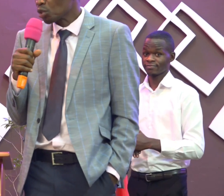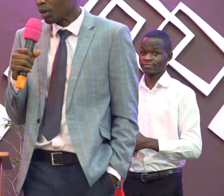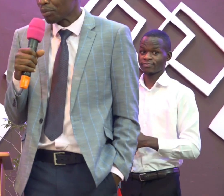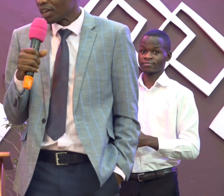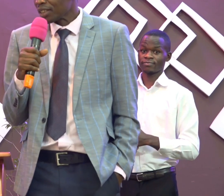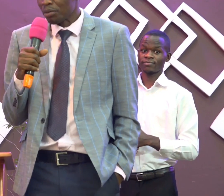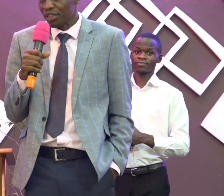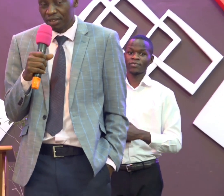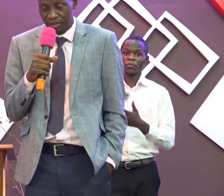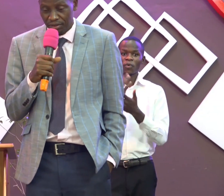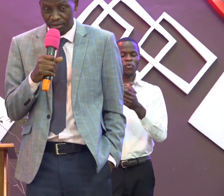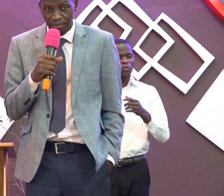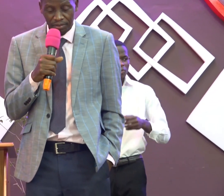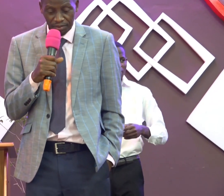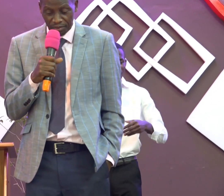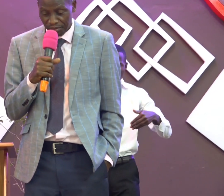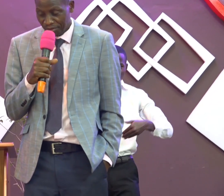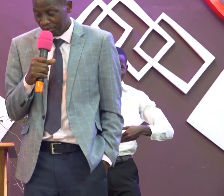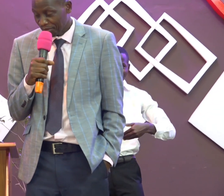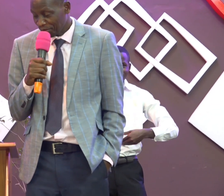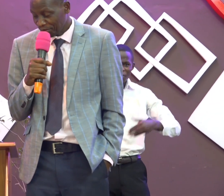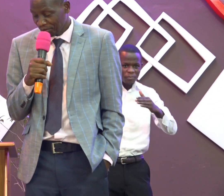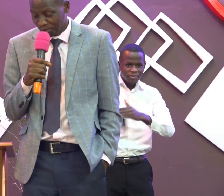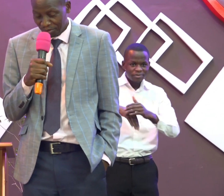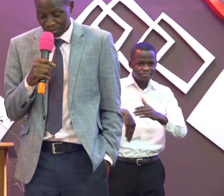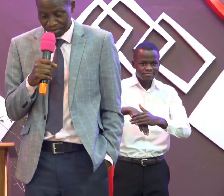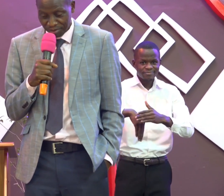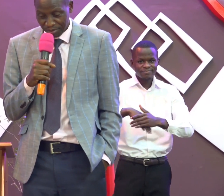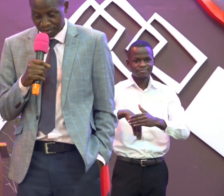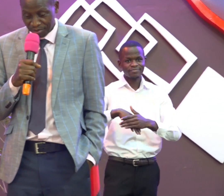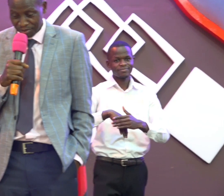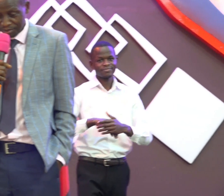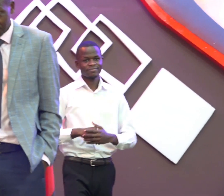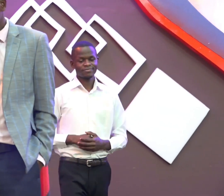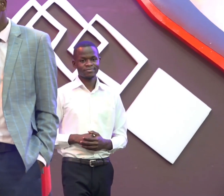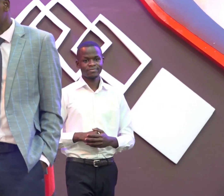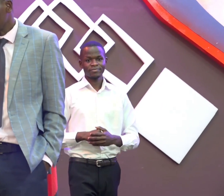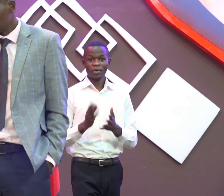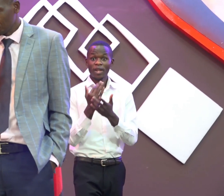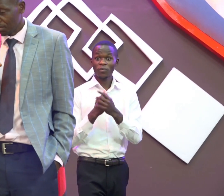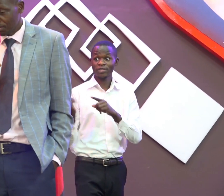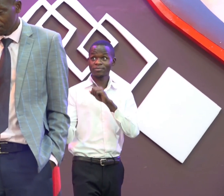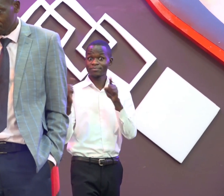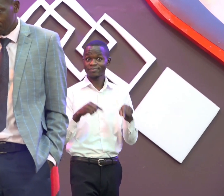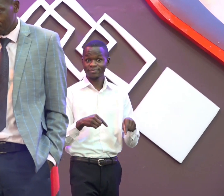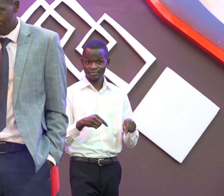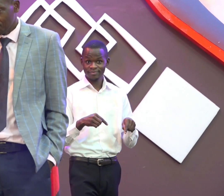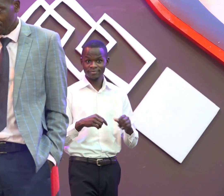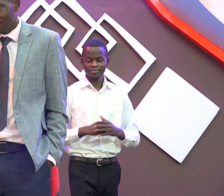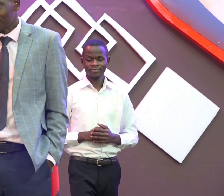mwana omutoka pira katabi. Just like a young boy when they are playing. Ninzija. So I